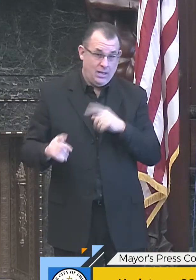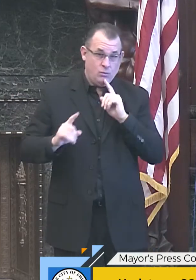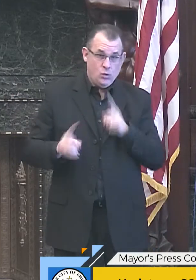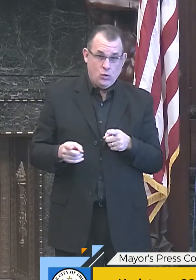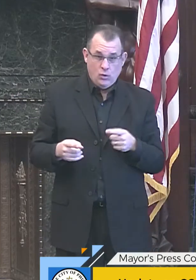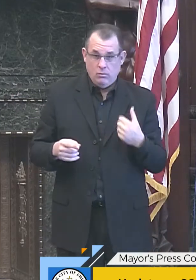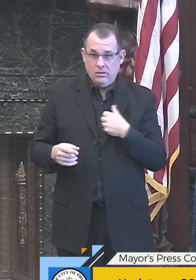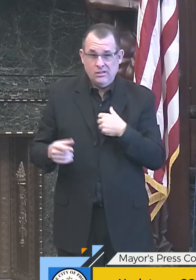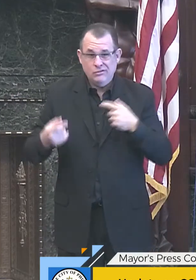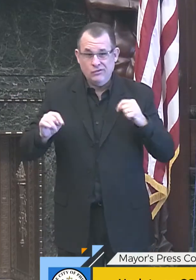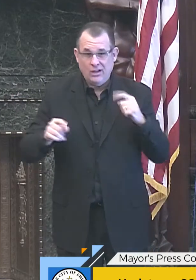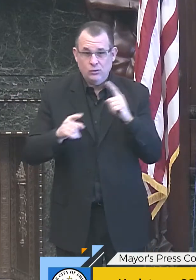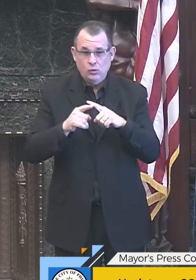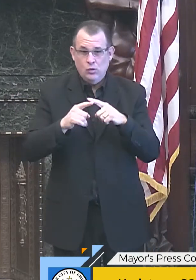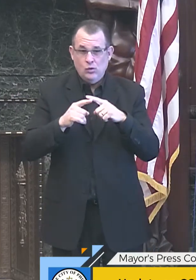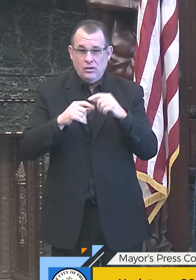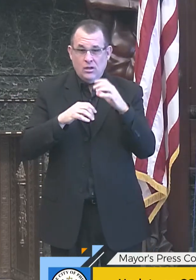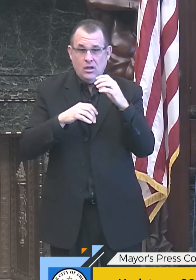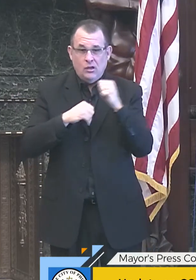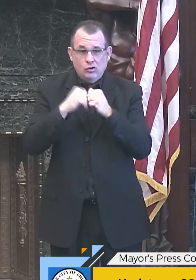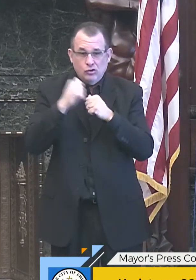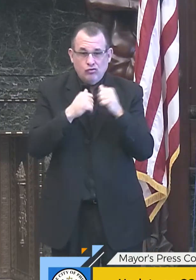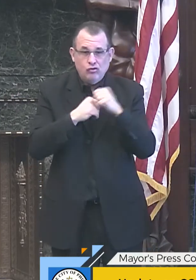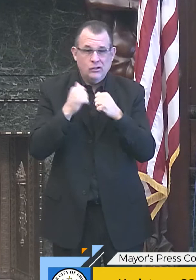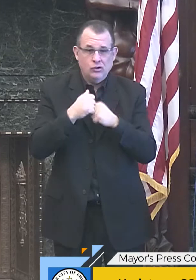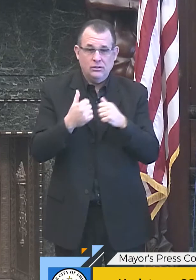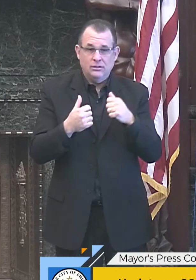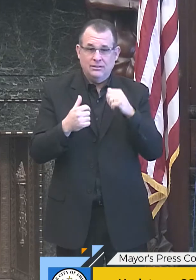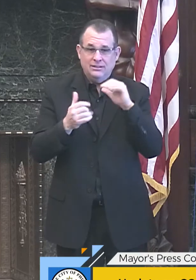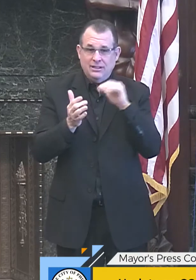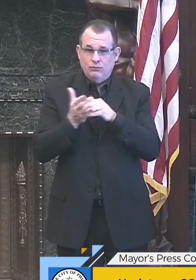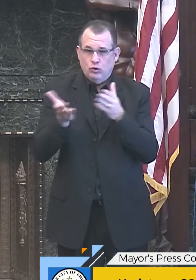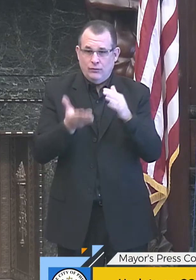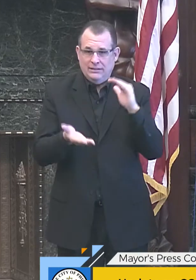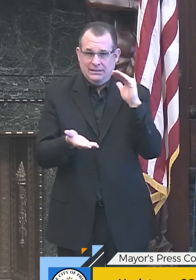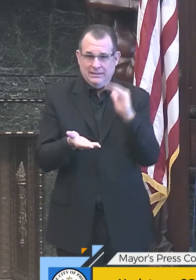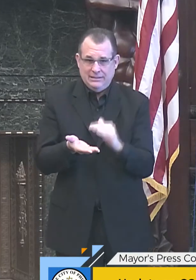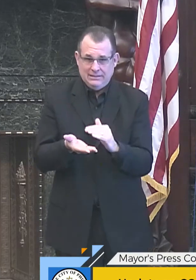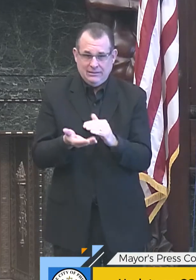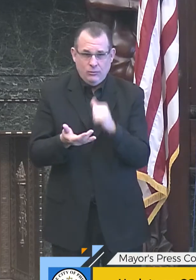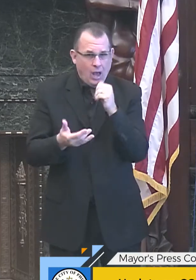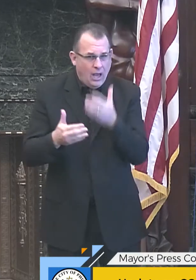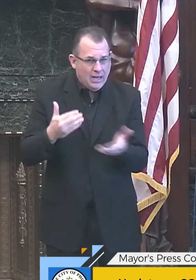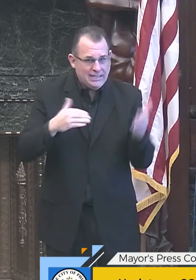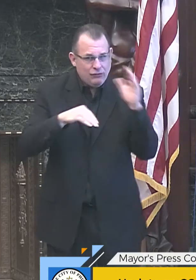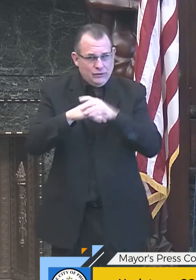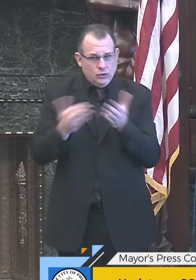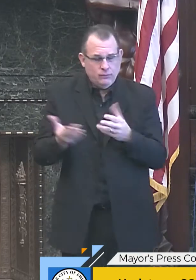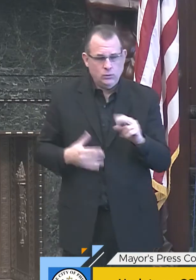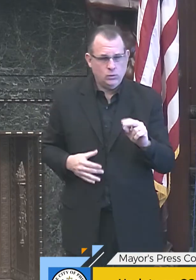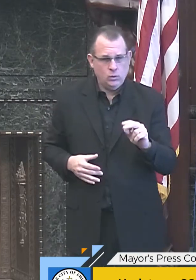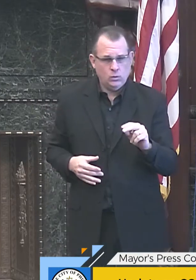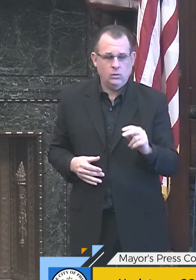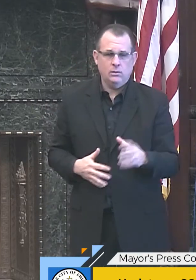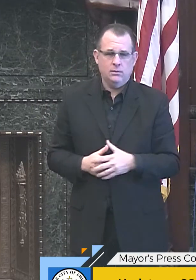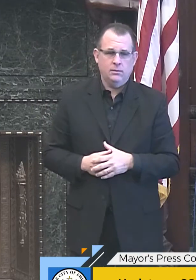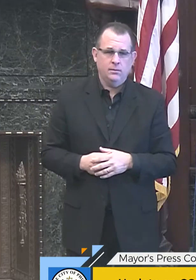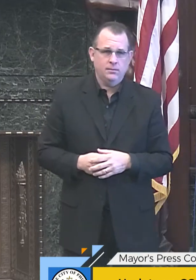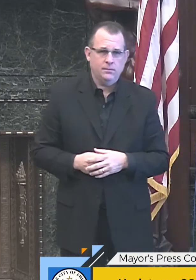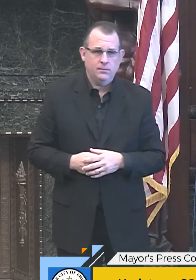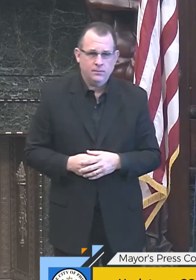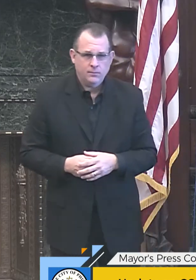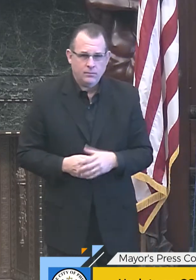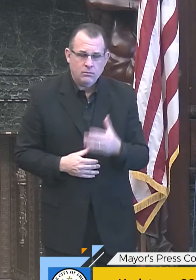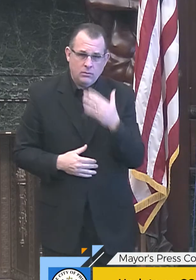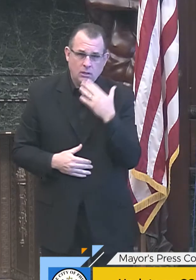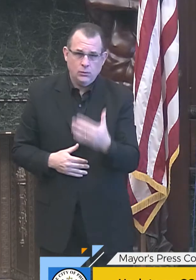trying to keep construction to core and essential services. So we have not increased our street repair at this point. Thank you.